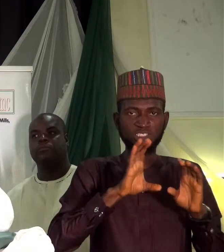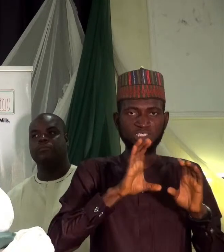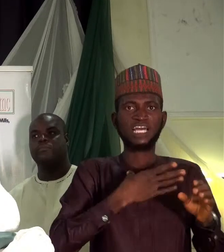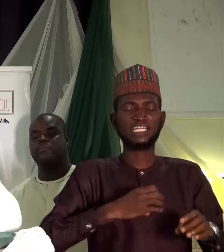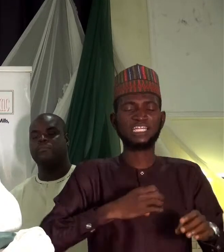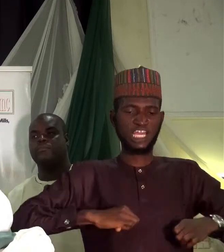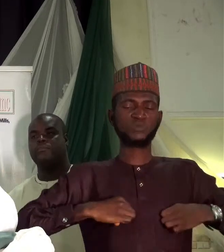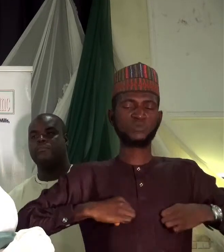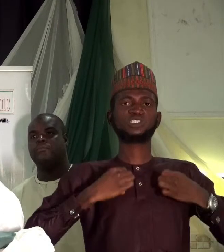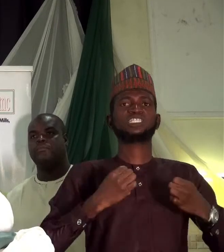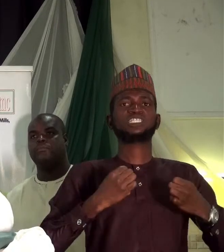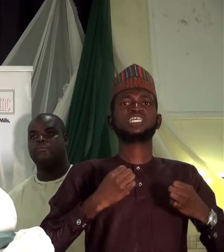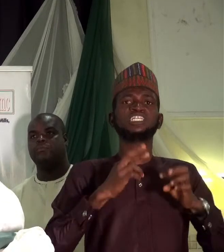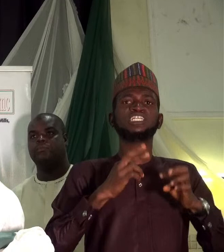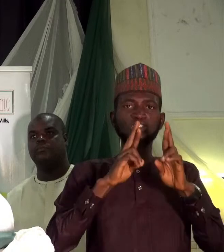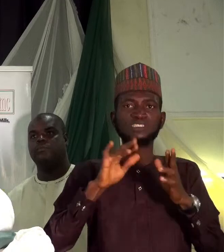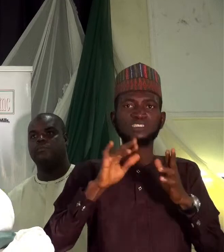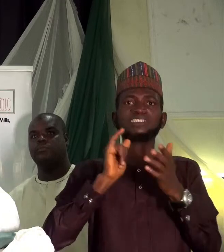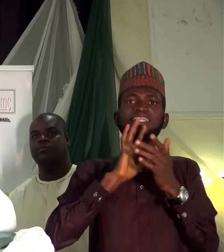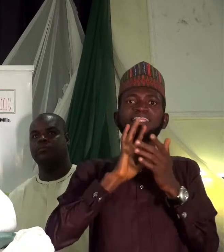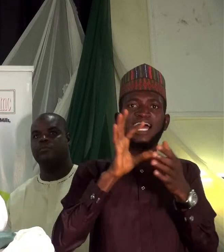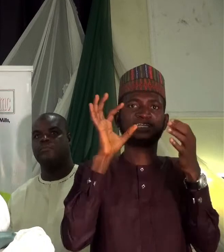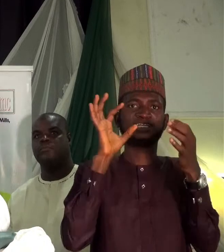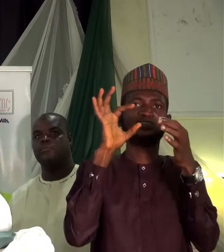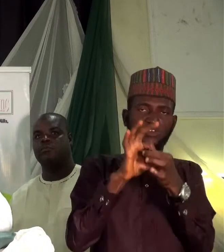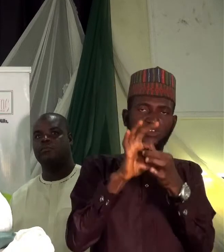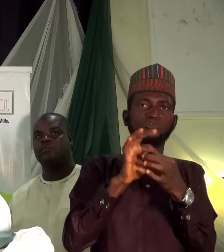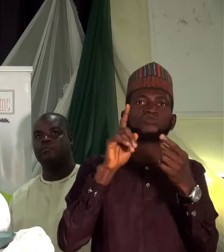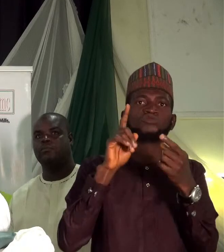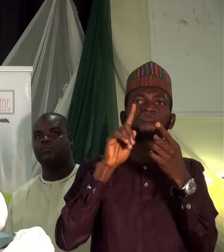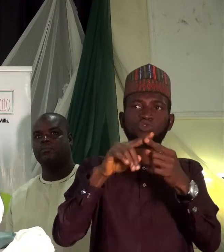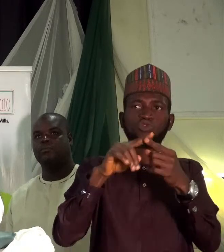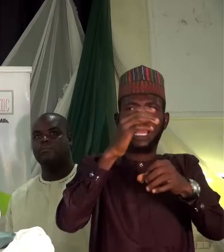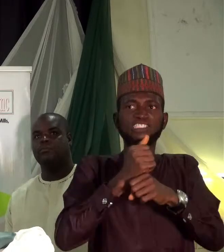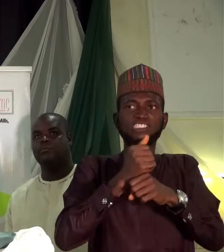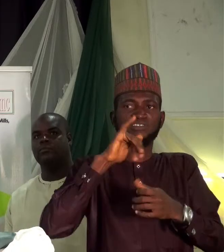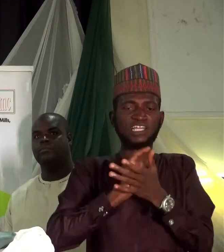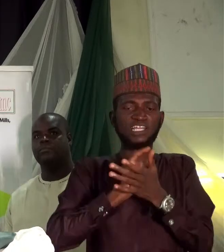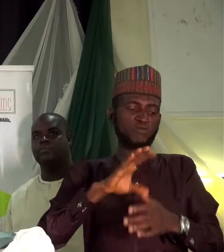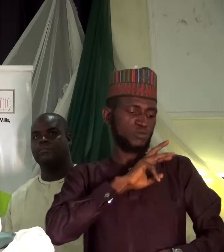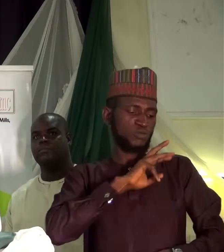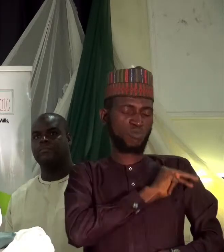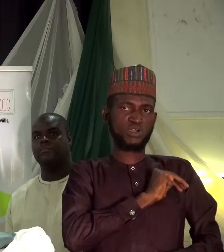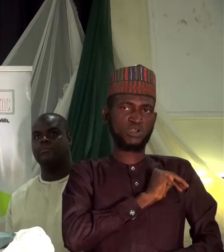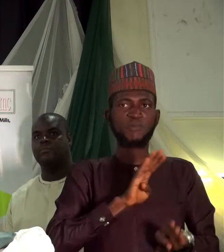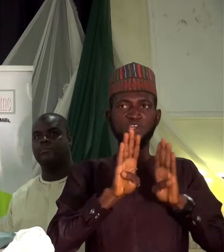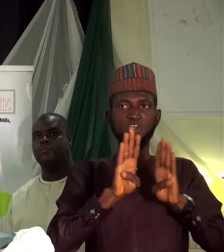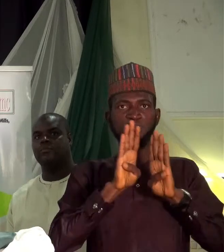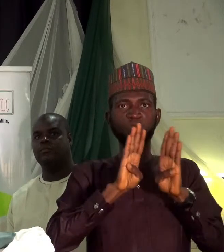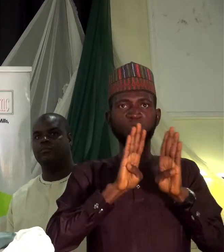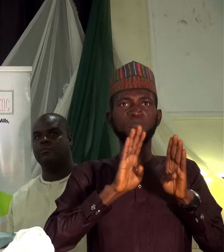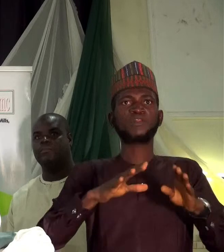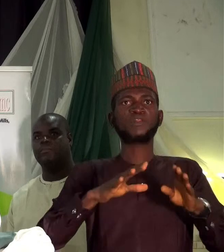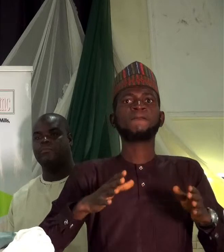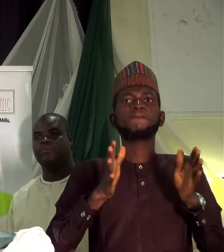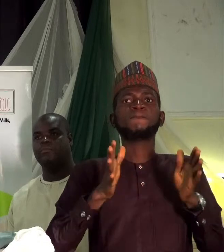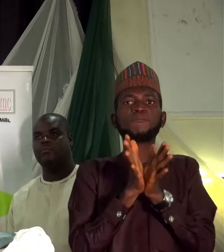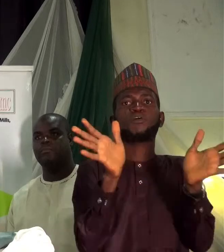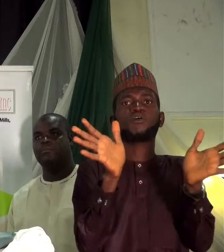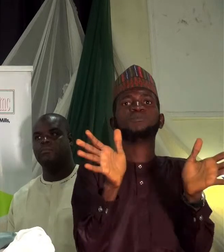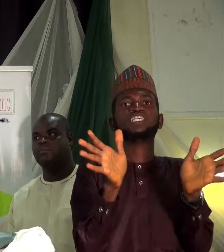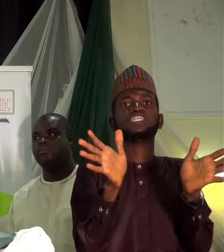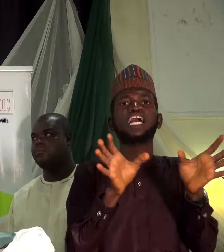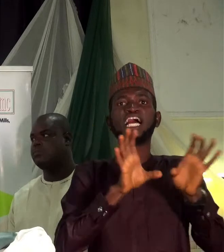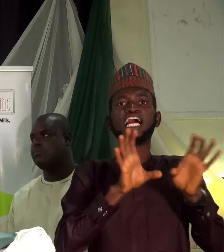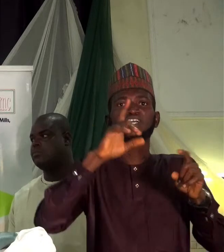united and directed towards the moral and the good. In this, Public action cannot be separated from private actions. What